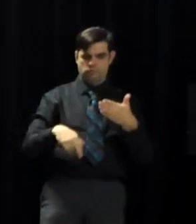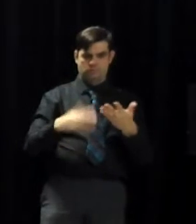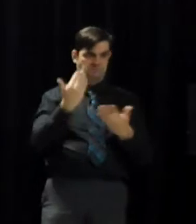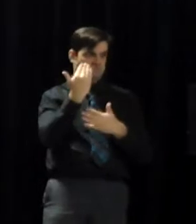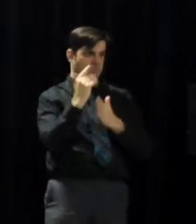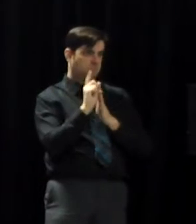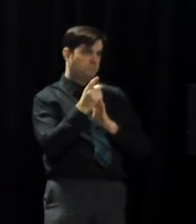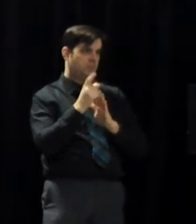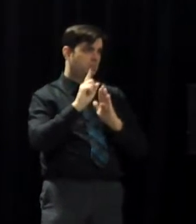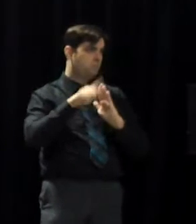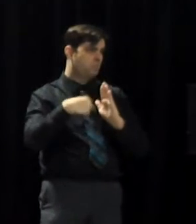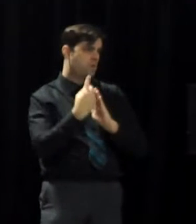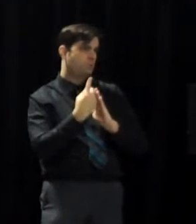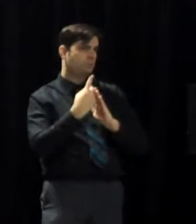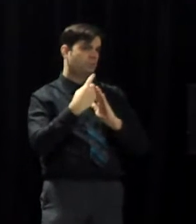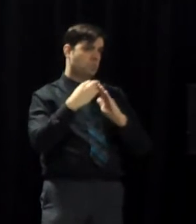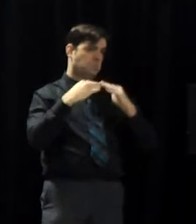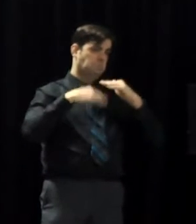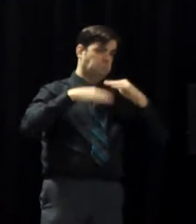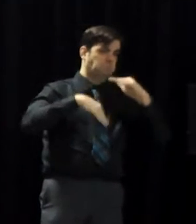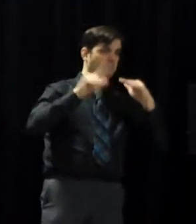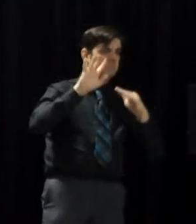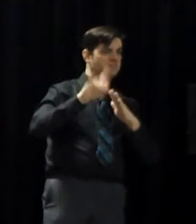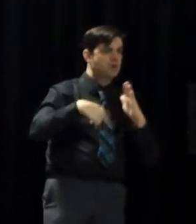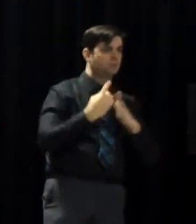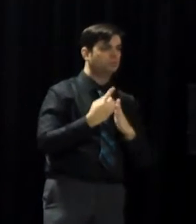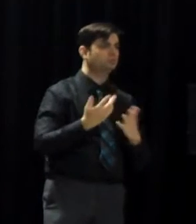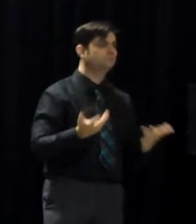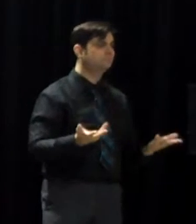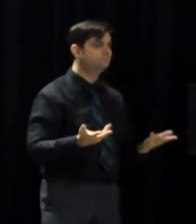symptomatic testing this week, we've increased capacity at the FSHED,